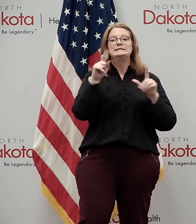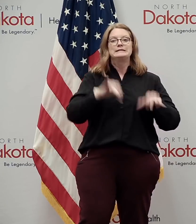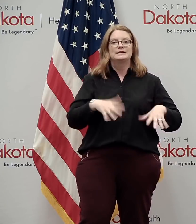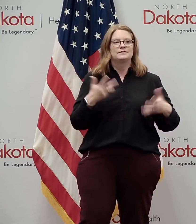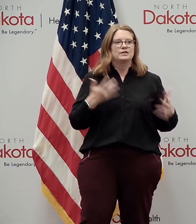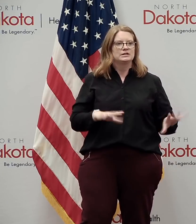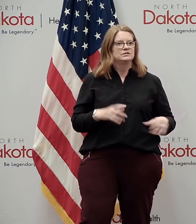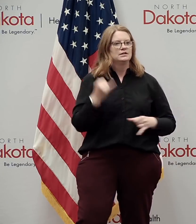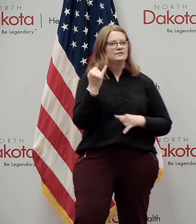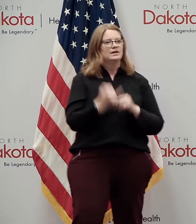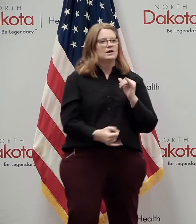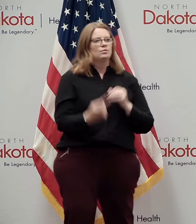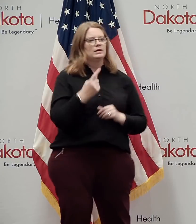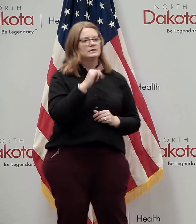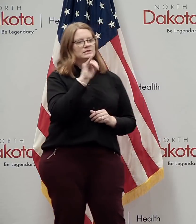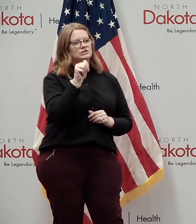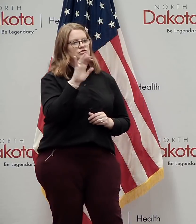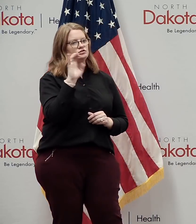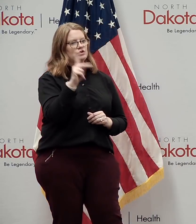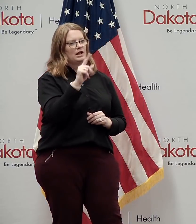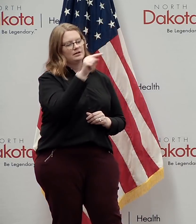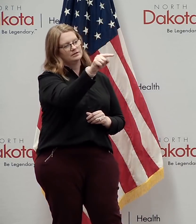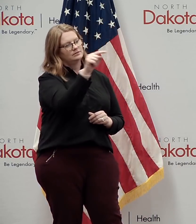Final question goes to Jack.